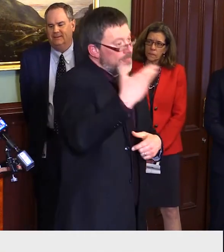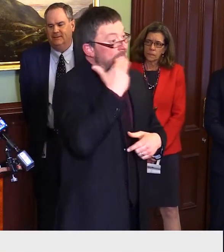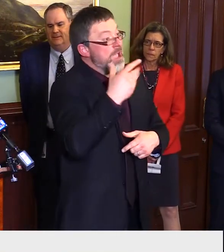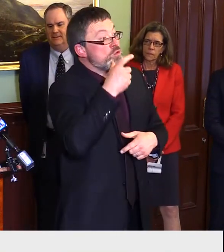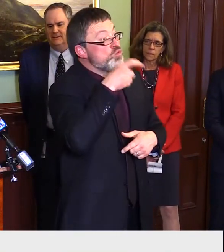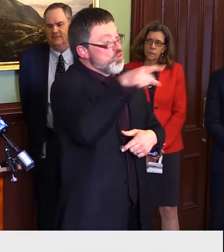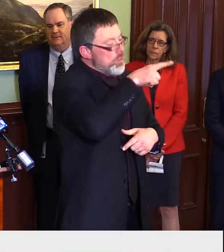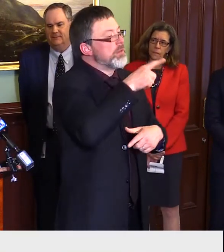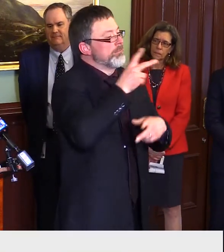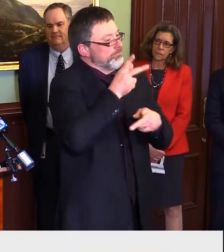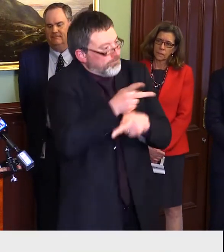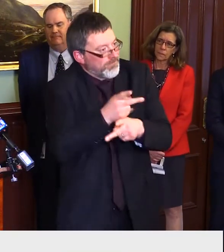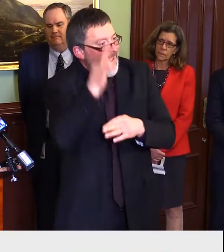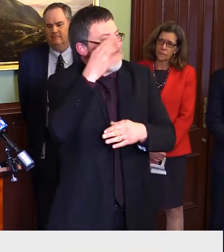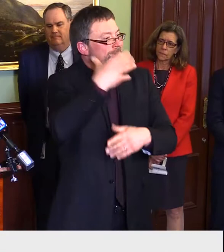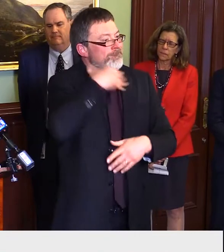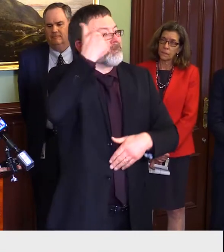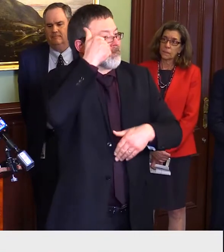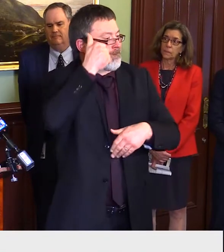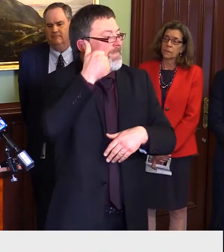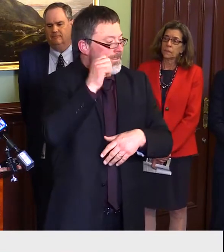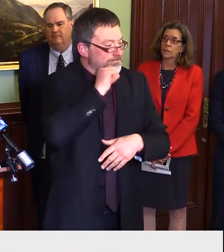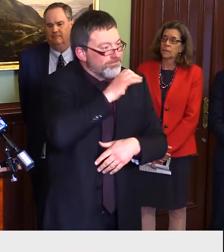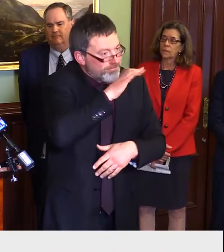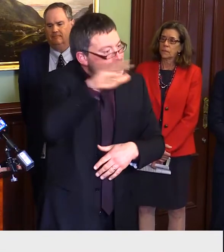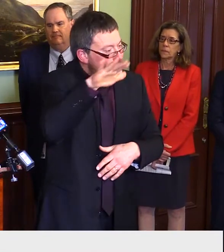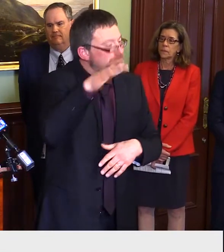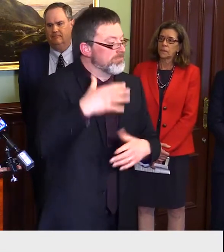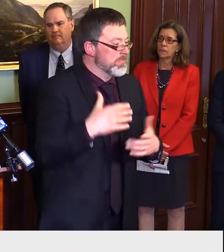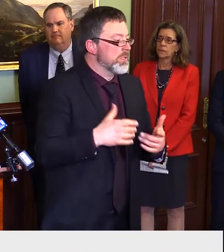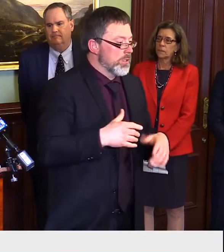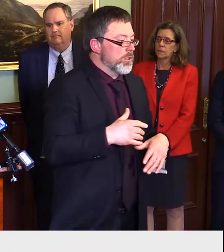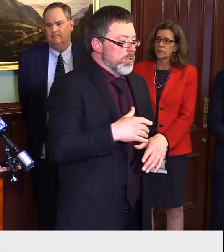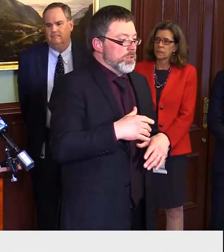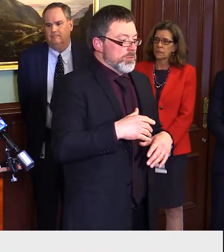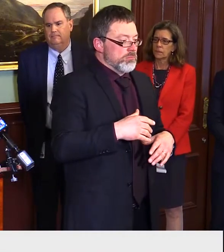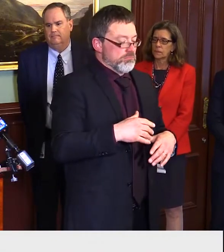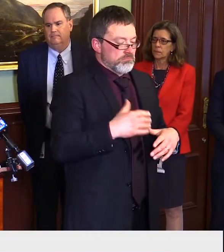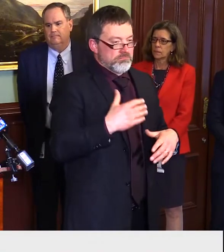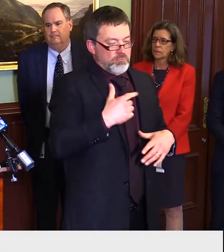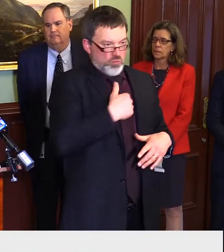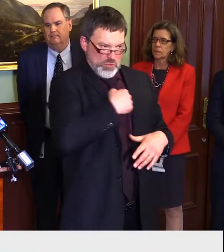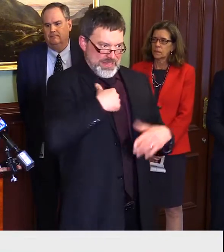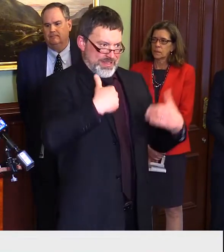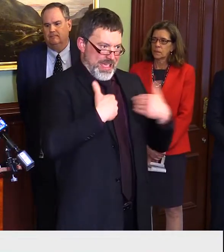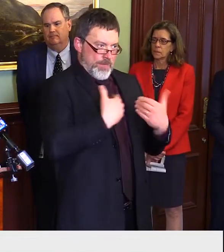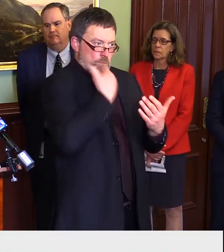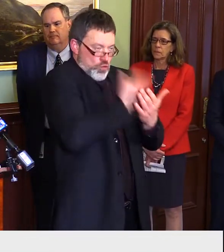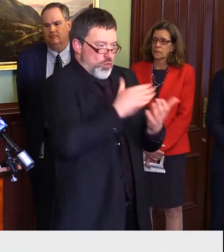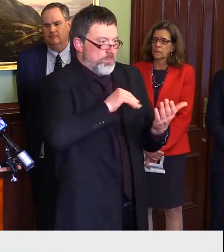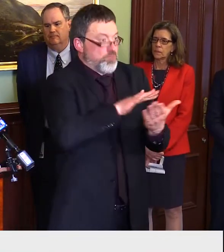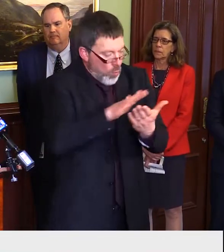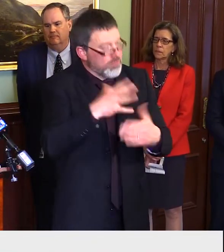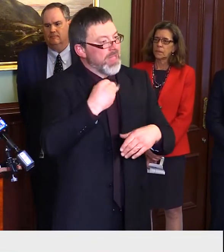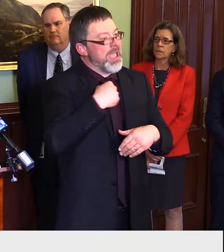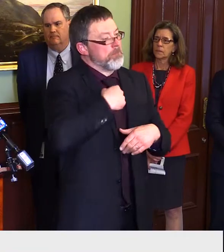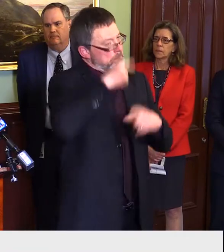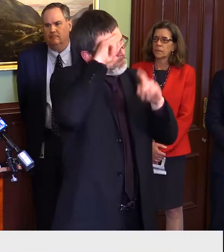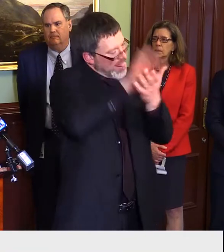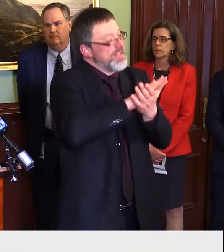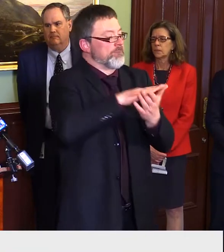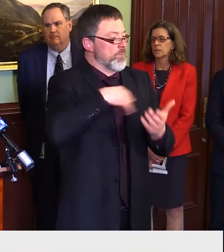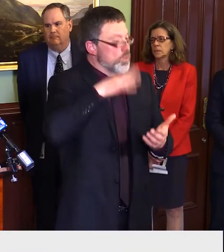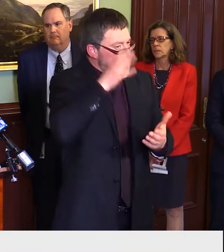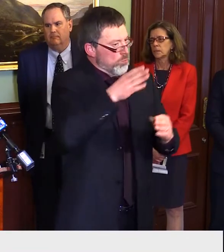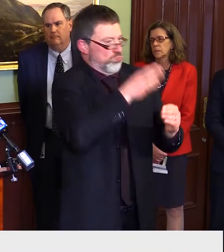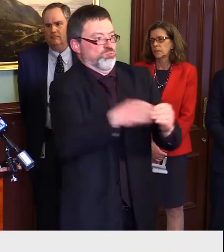their no-nonsense, common-sense approach to getting the job done and serving Vermonters. And now I'd like to introduce and ask to